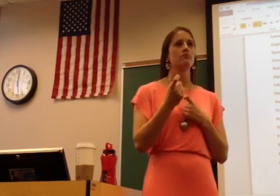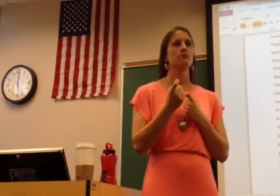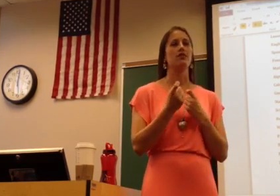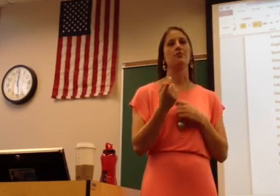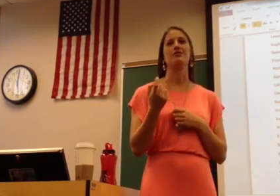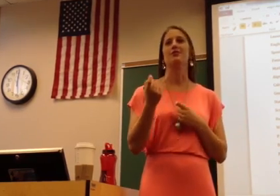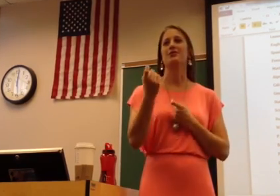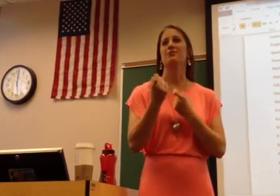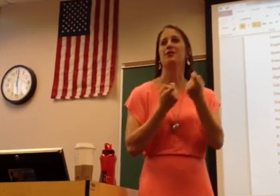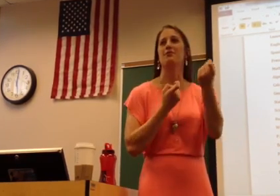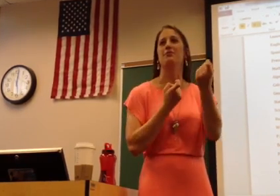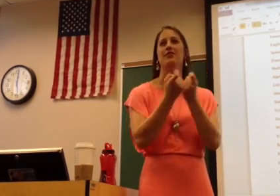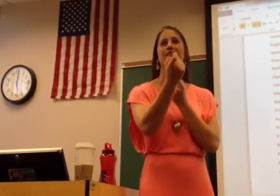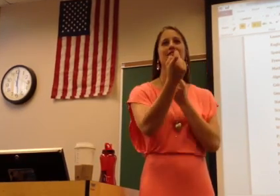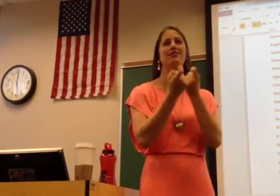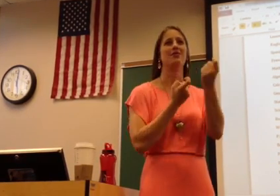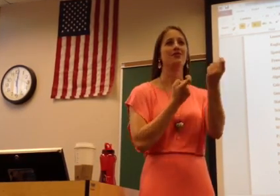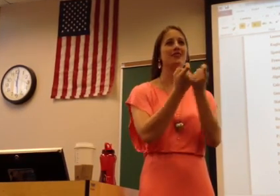I just want to see what someone would come up with. Roller skate.